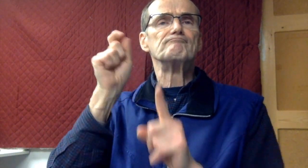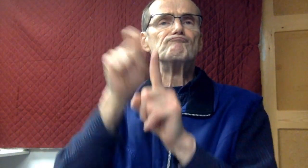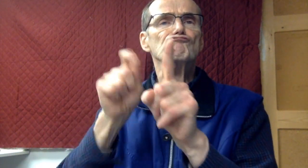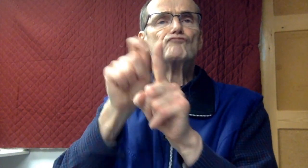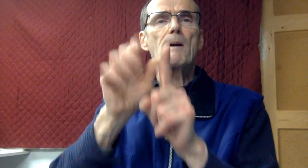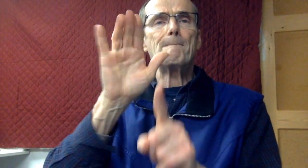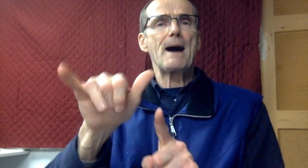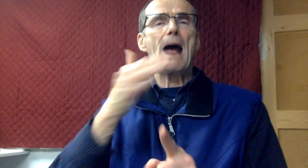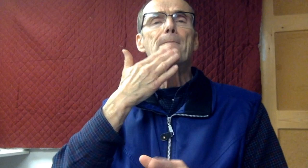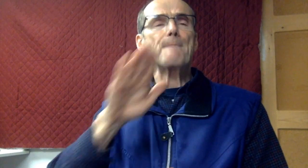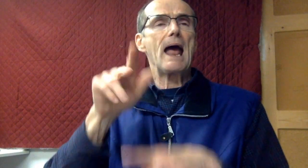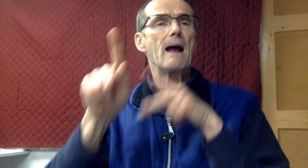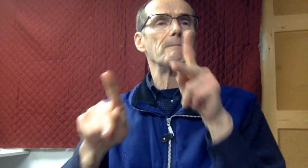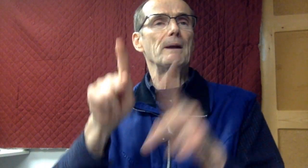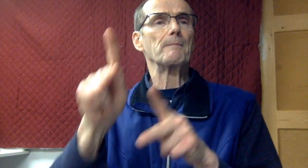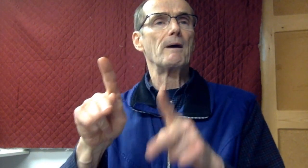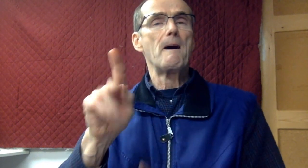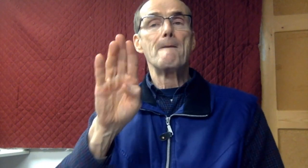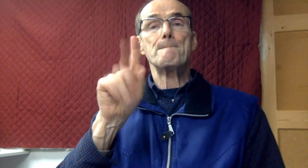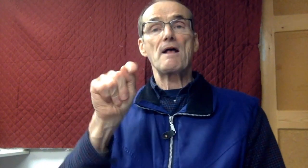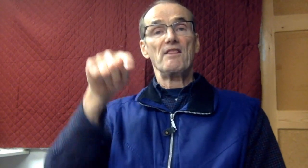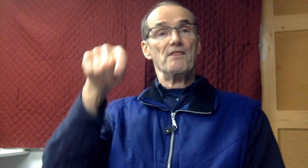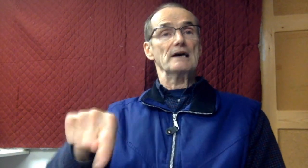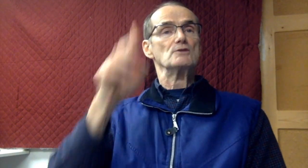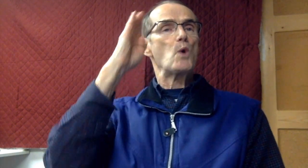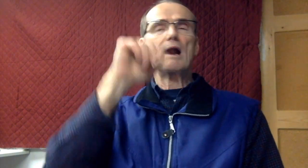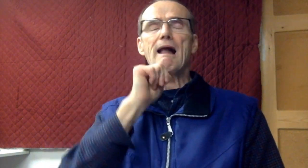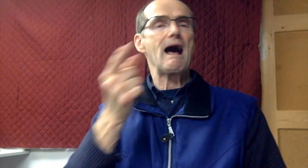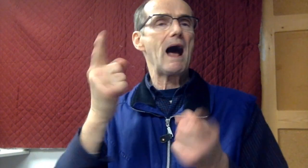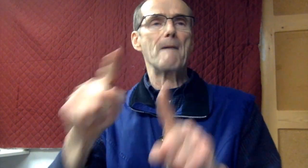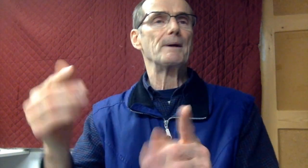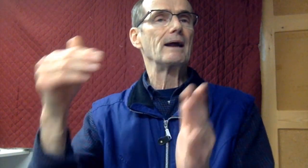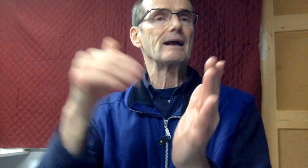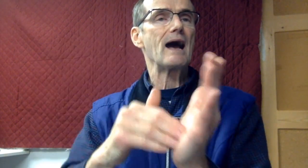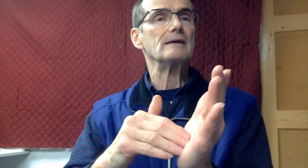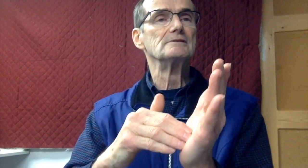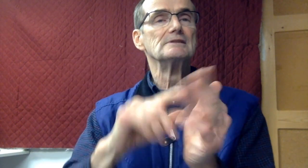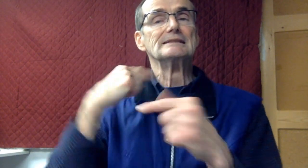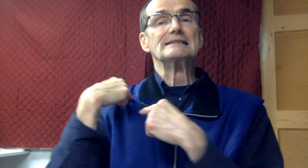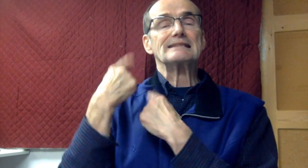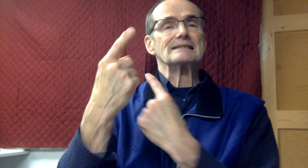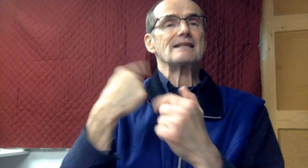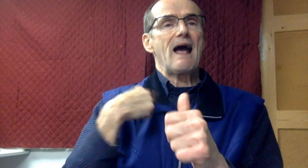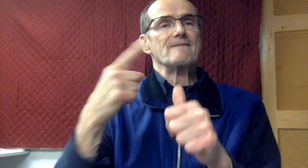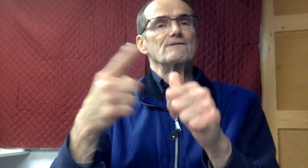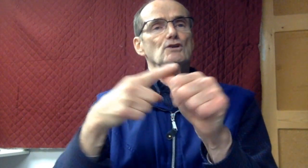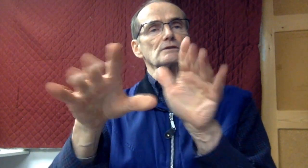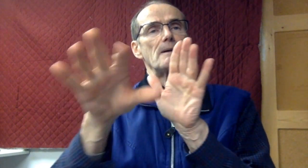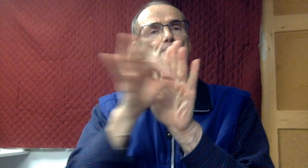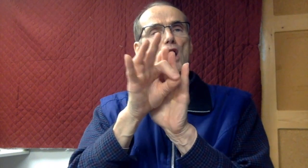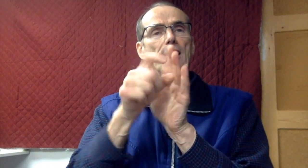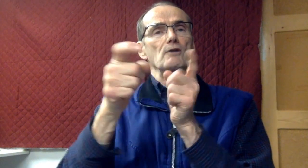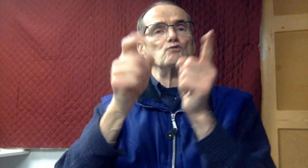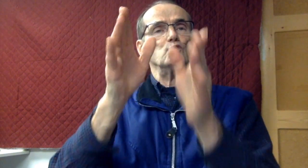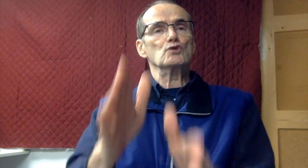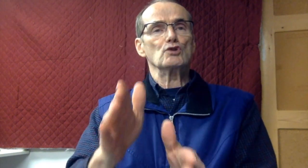afflict them as they did of old. Since the time I first appointed judges over my people Israel.